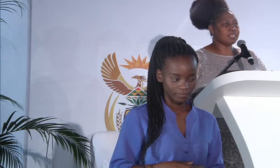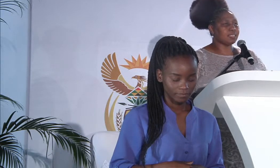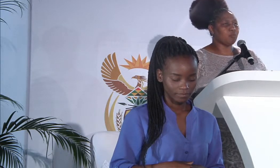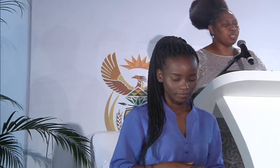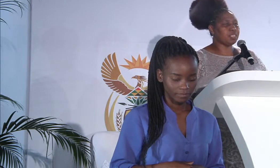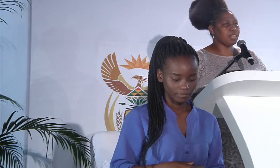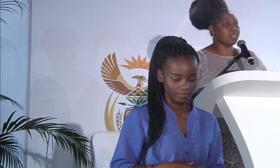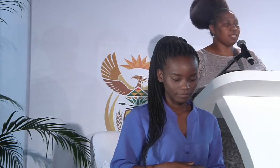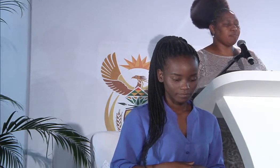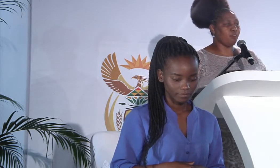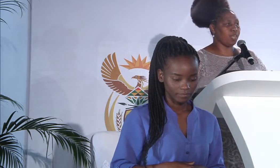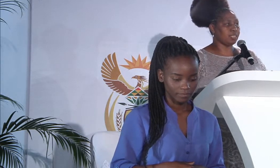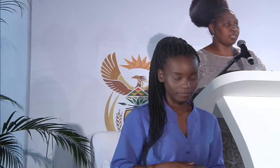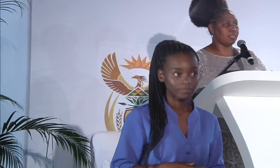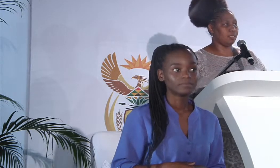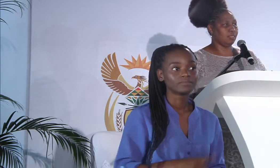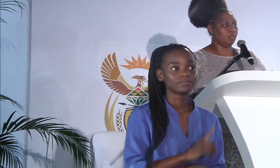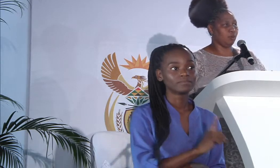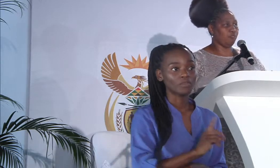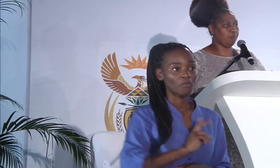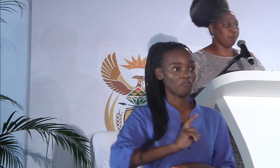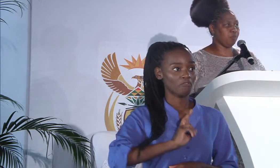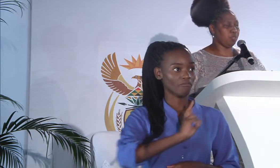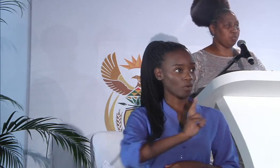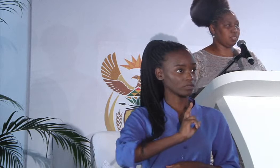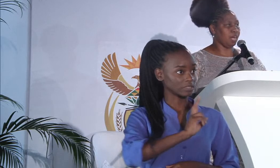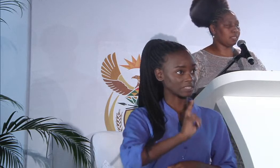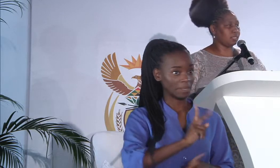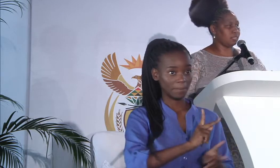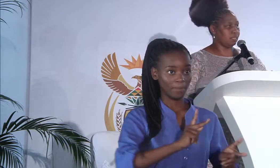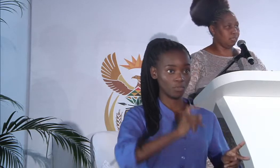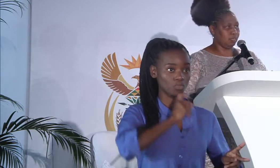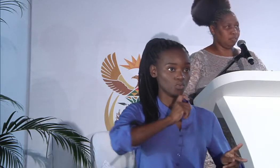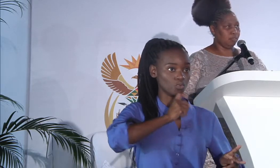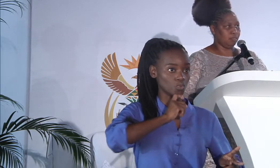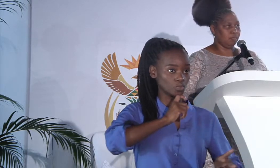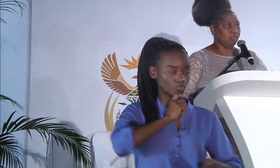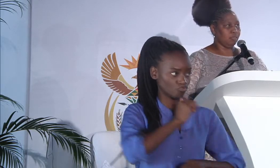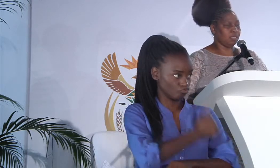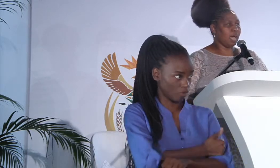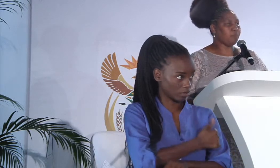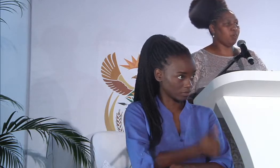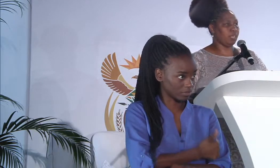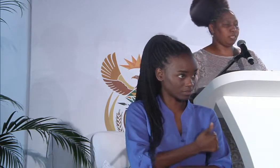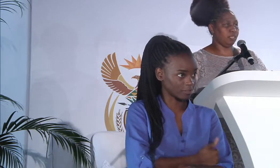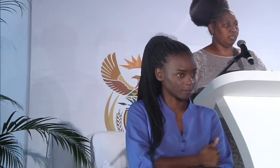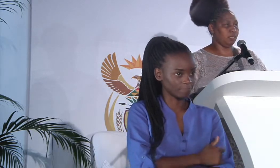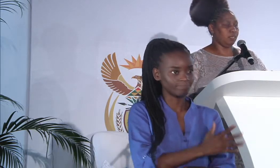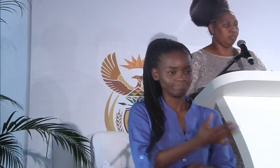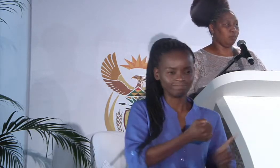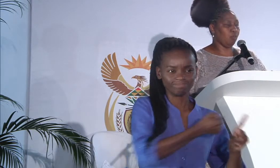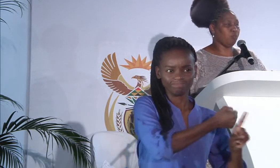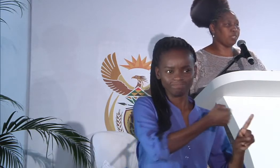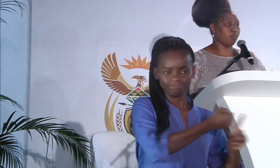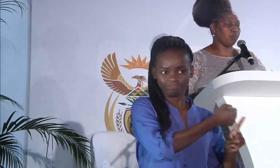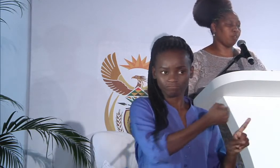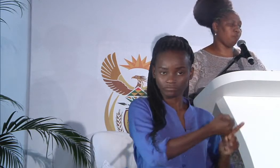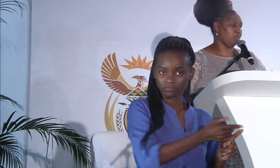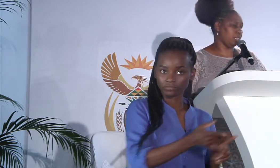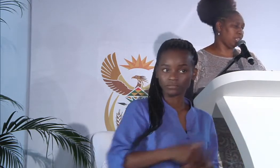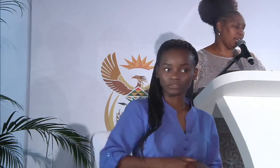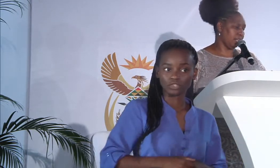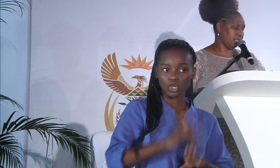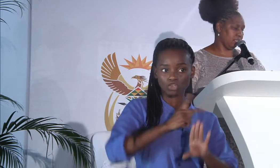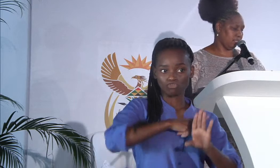Unless we strengthen the voice of people who use drugs, drug policy will always go the